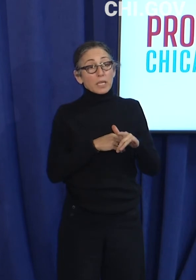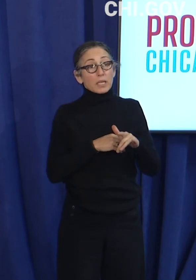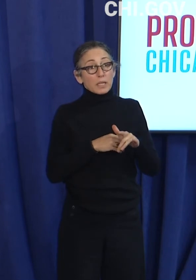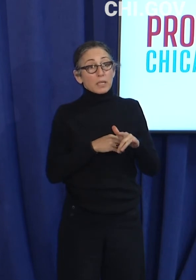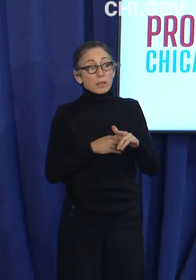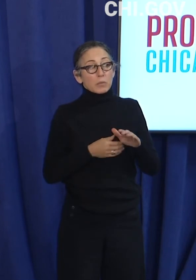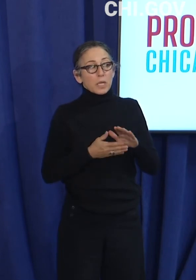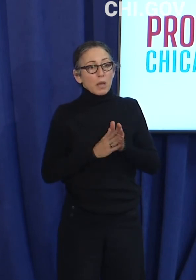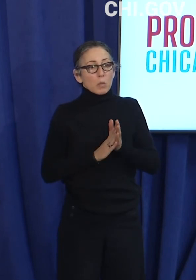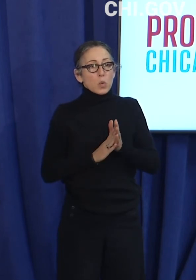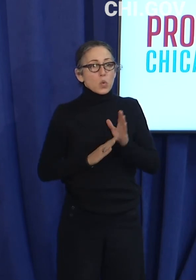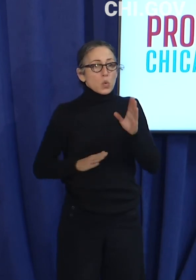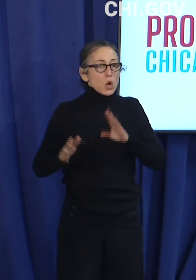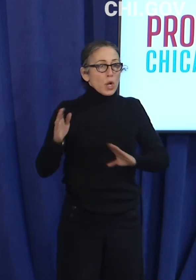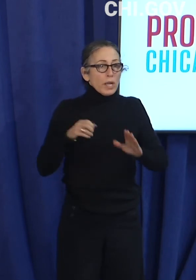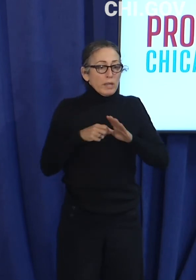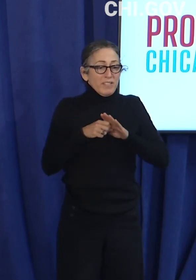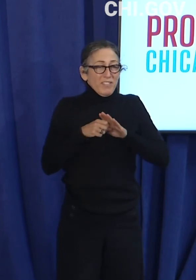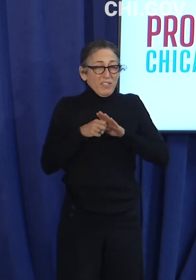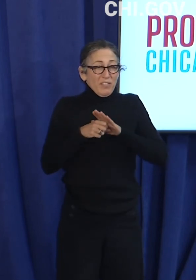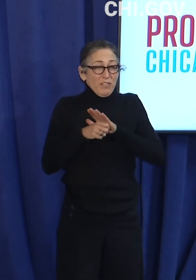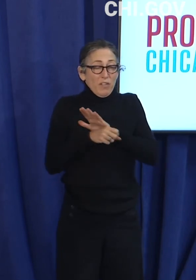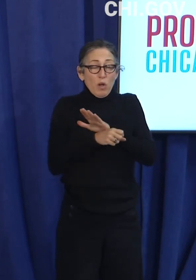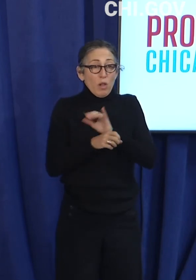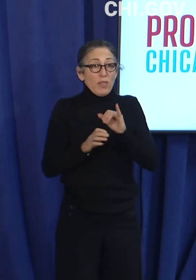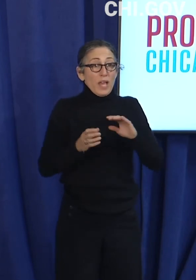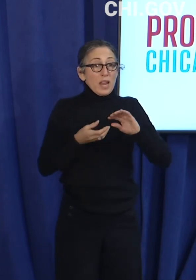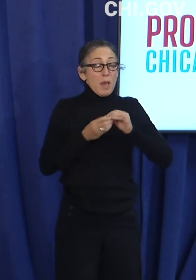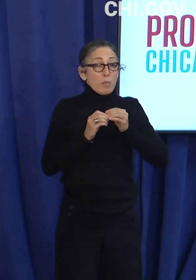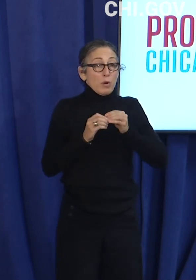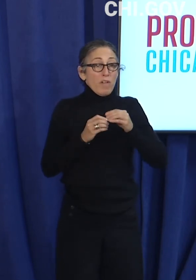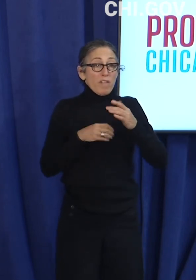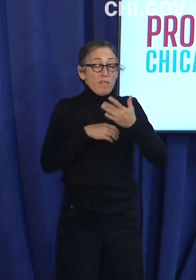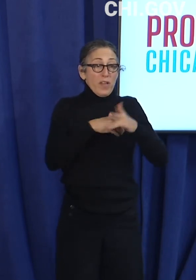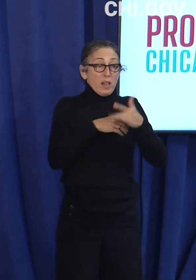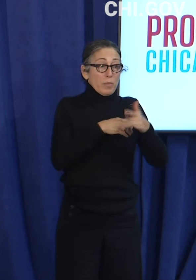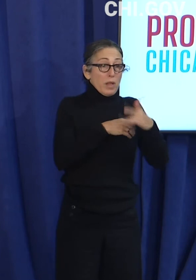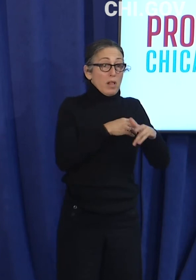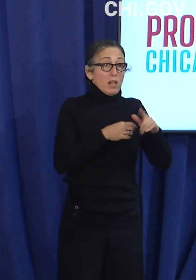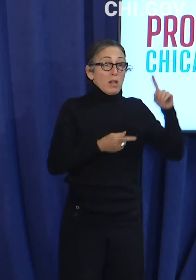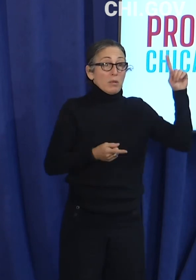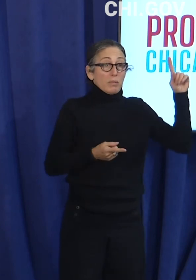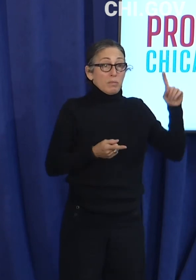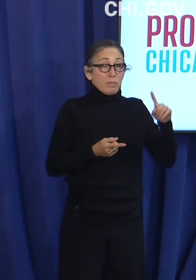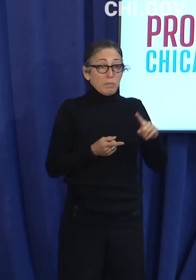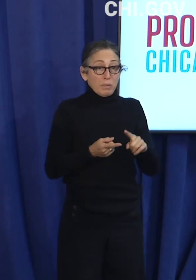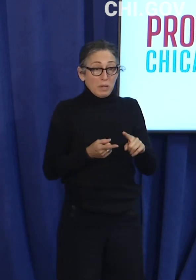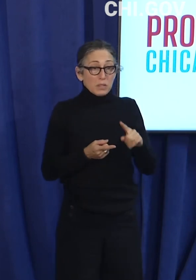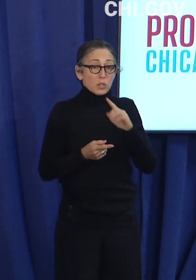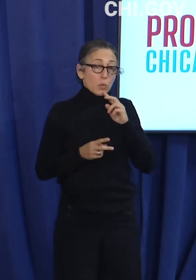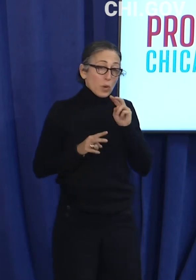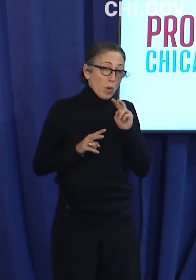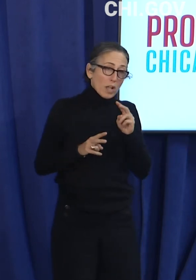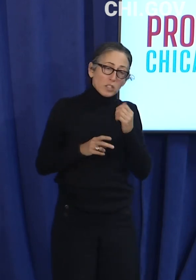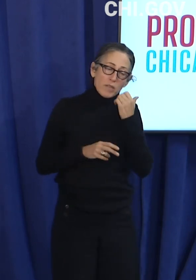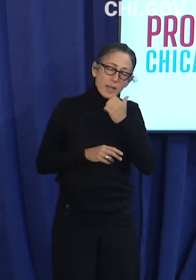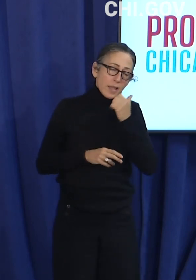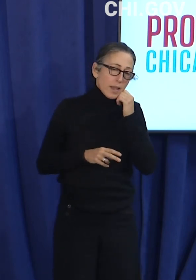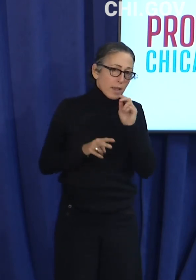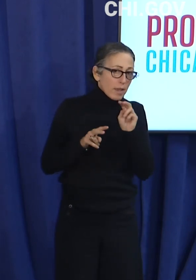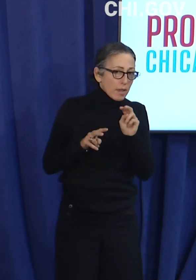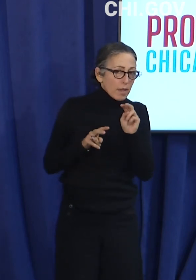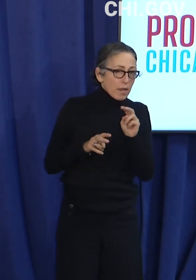really worried if we see that drop below that. So we watch every single day. We get numbers on both